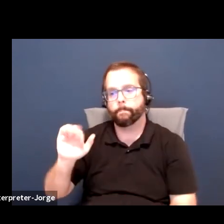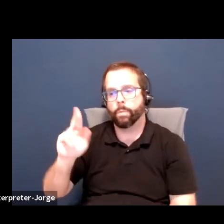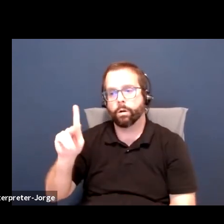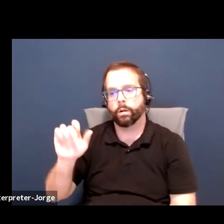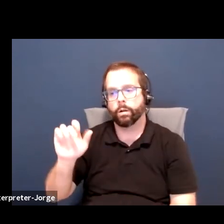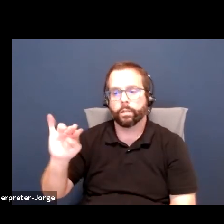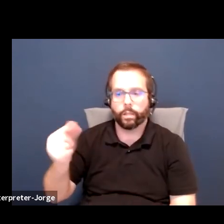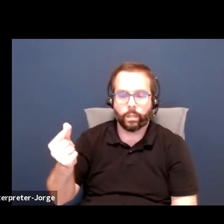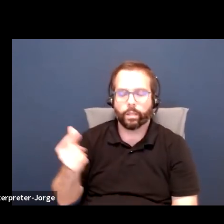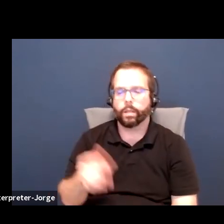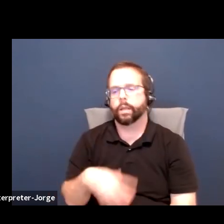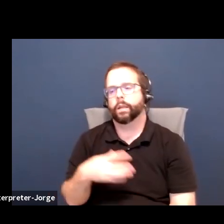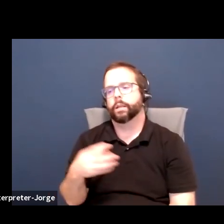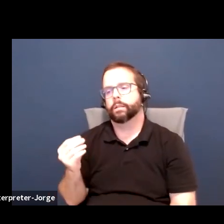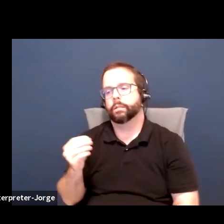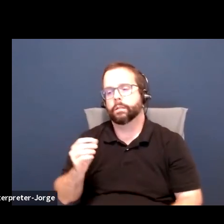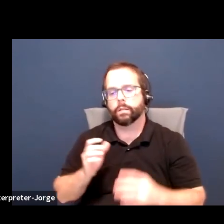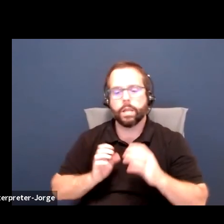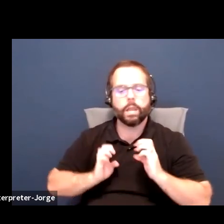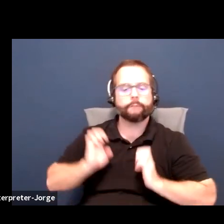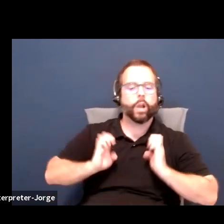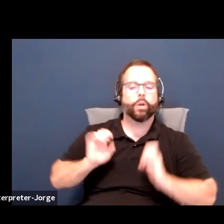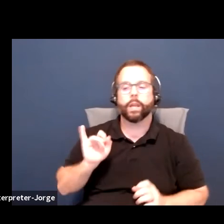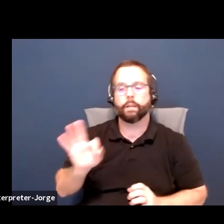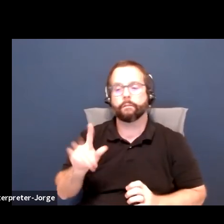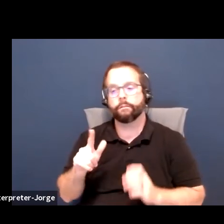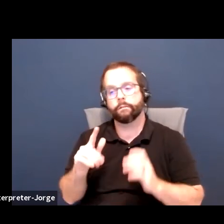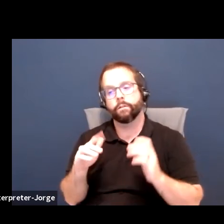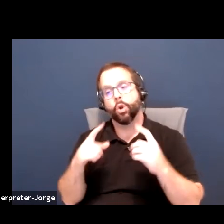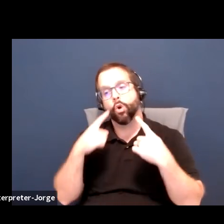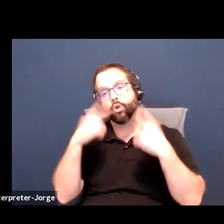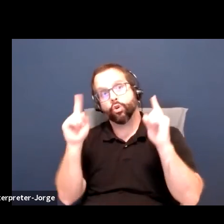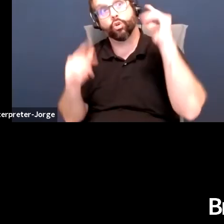what do you need to tweak. As I say, data is power.